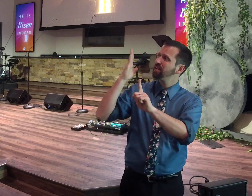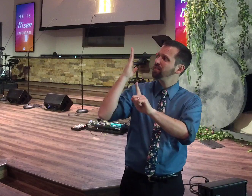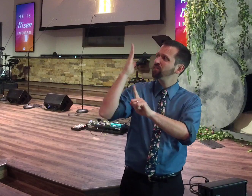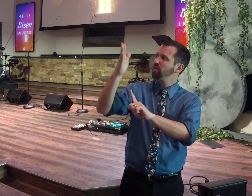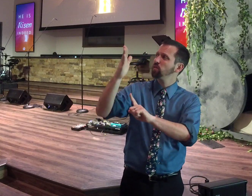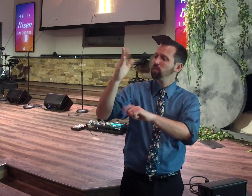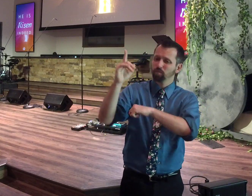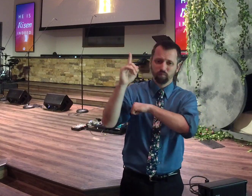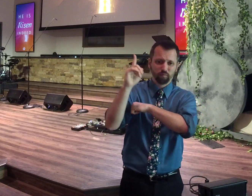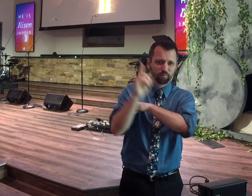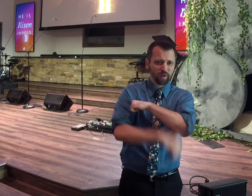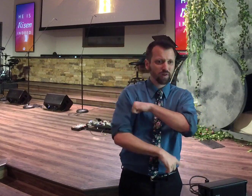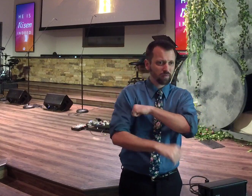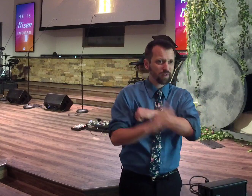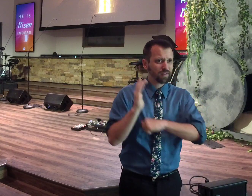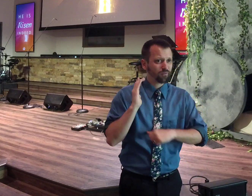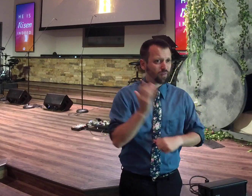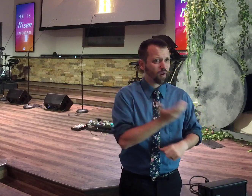our sin